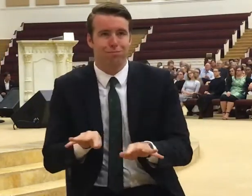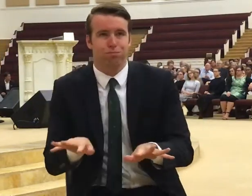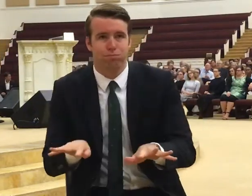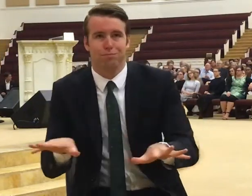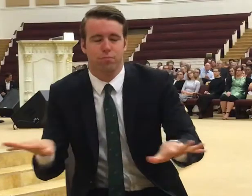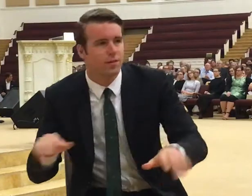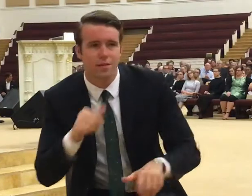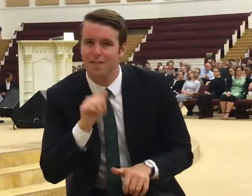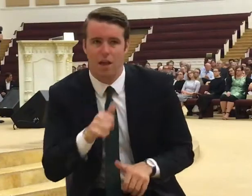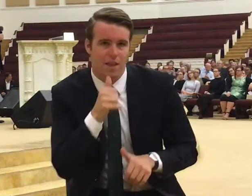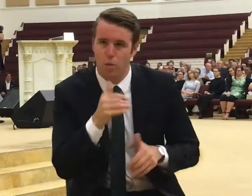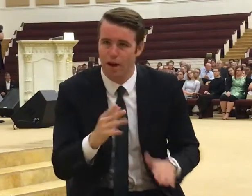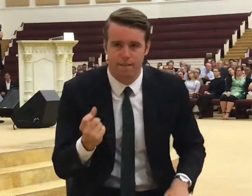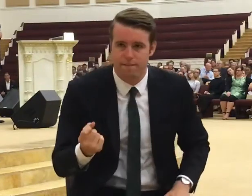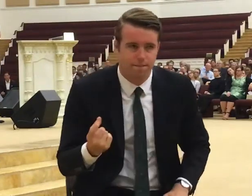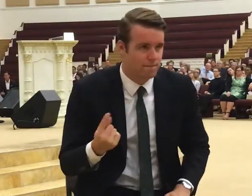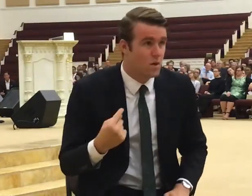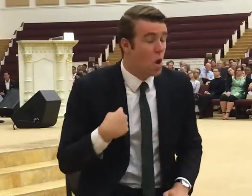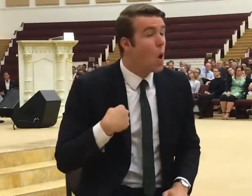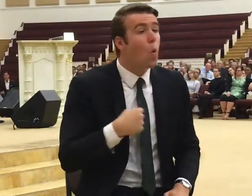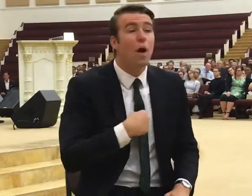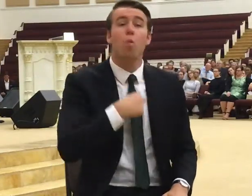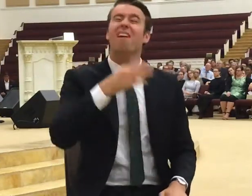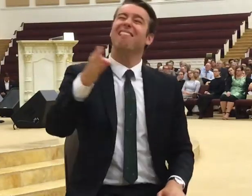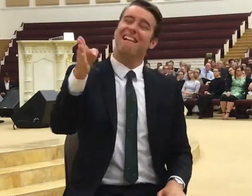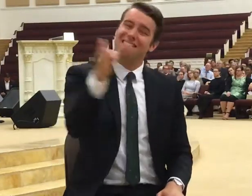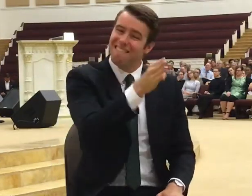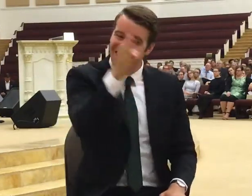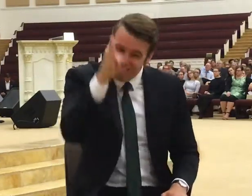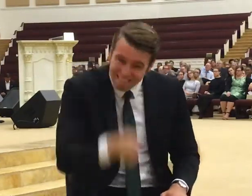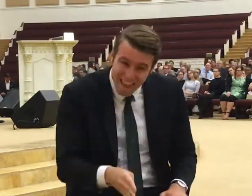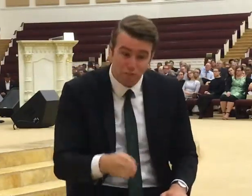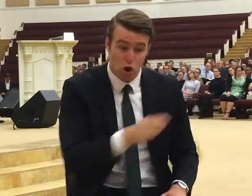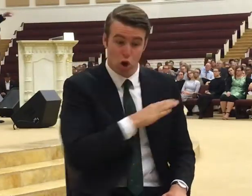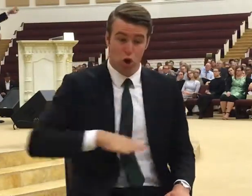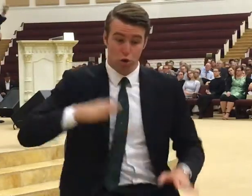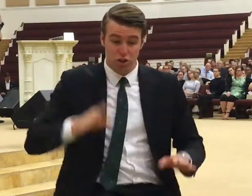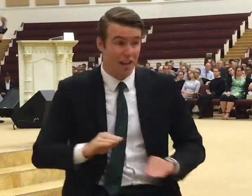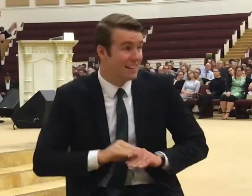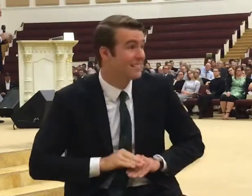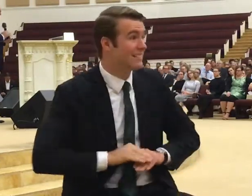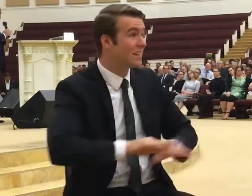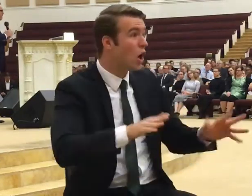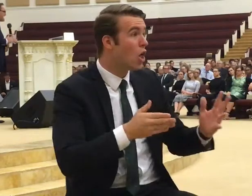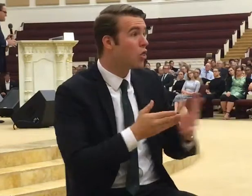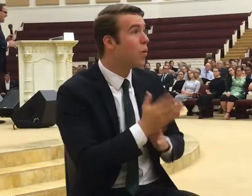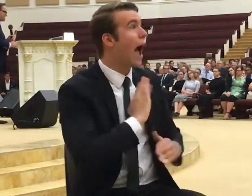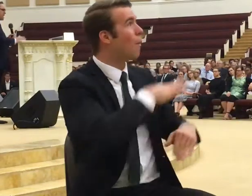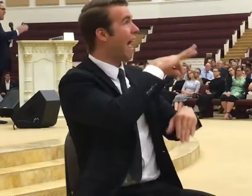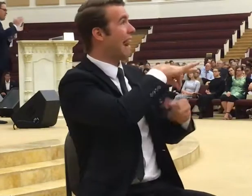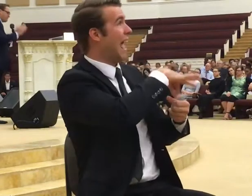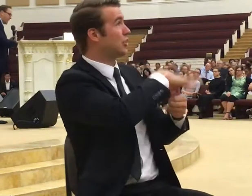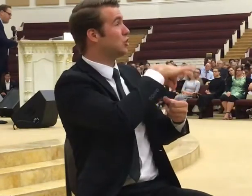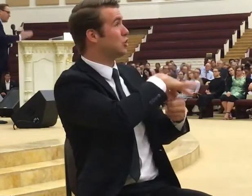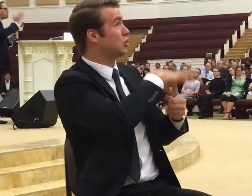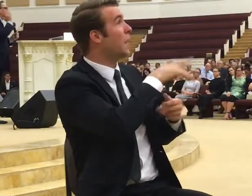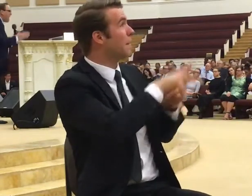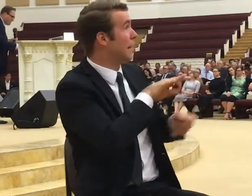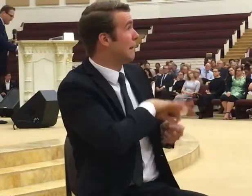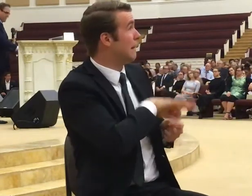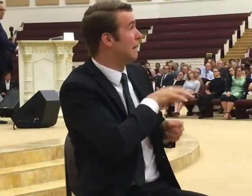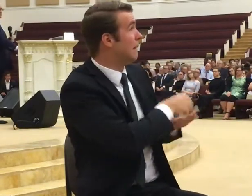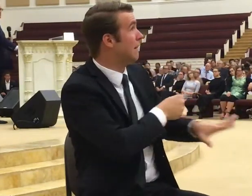We are never going to bring Christianity through the election process of people